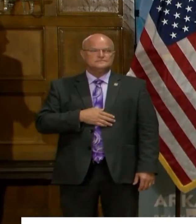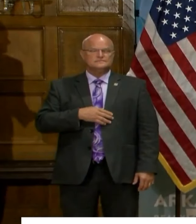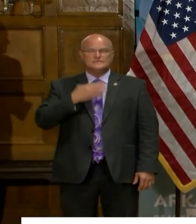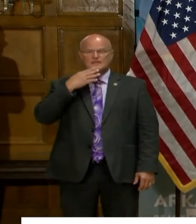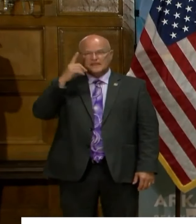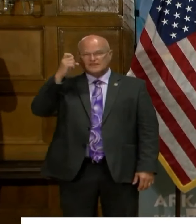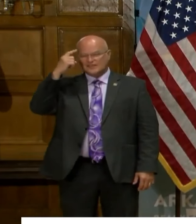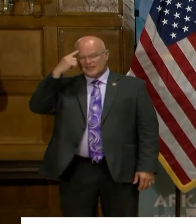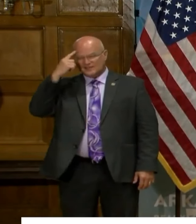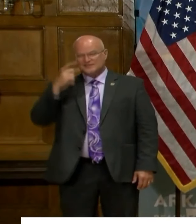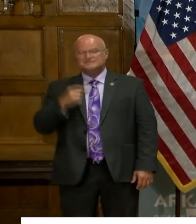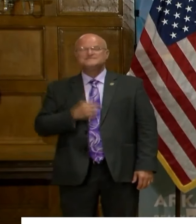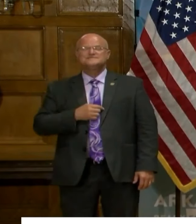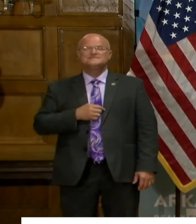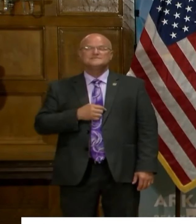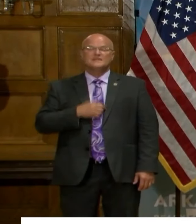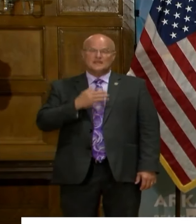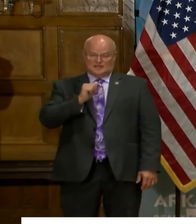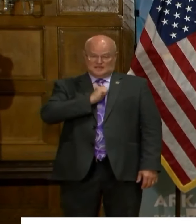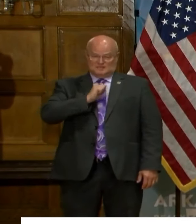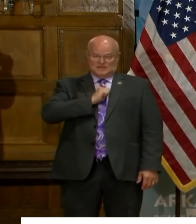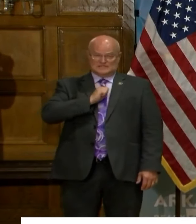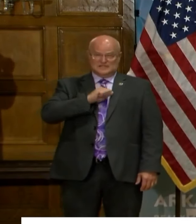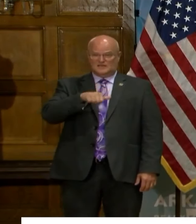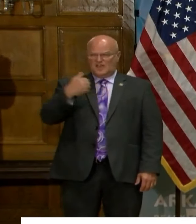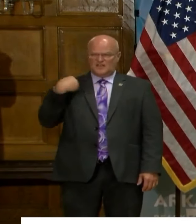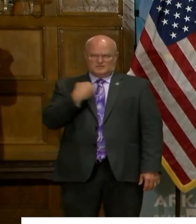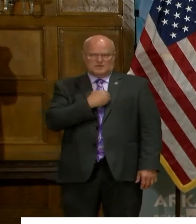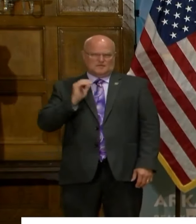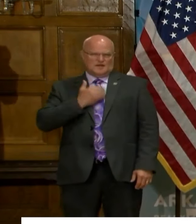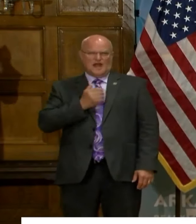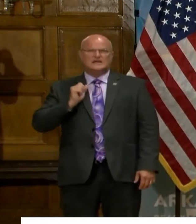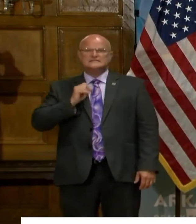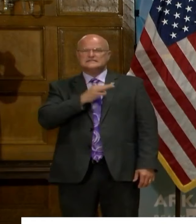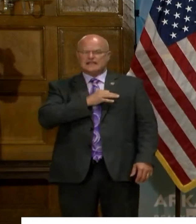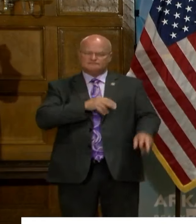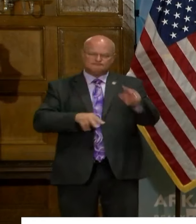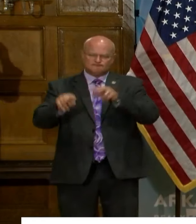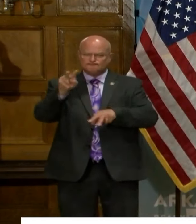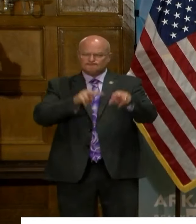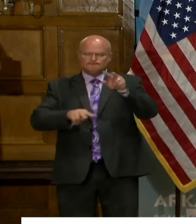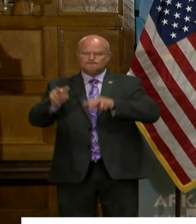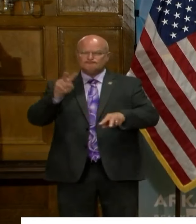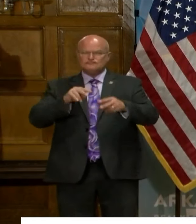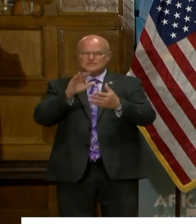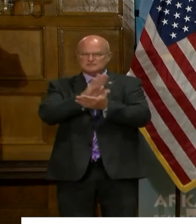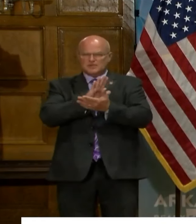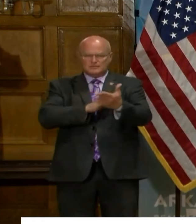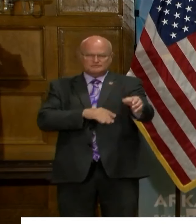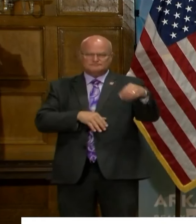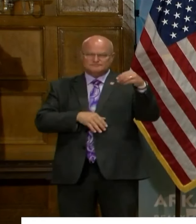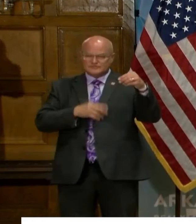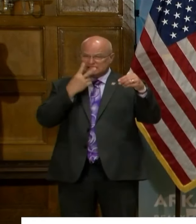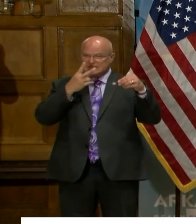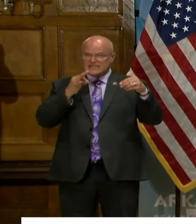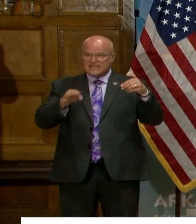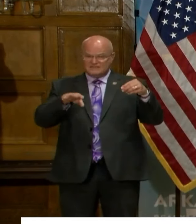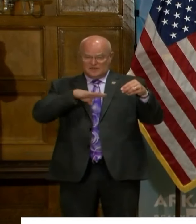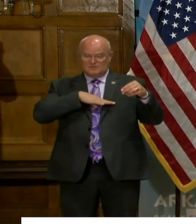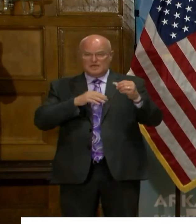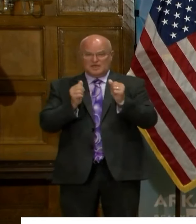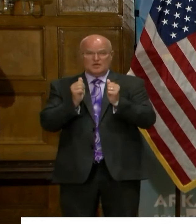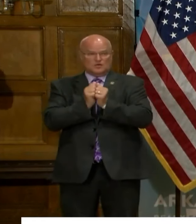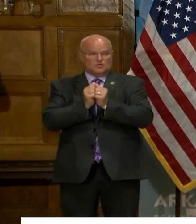Thank you, Governor. Myself and another member of our staff were asked to look at this document to see if it met